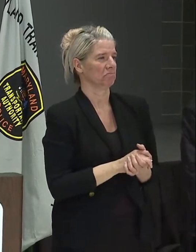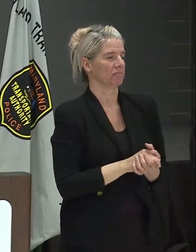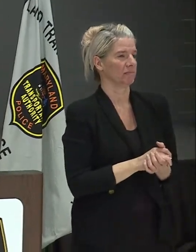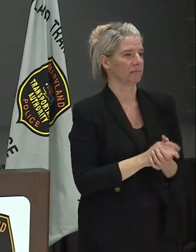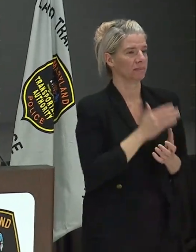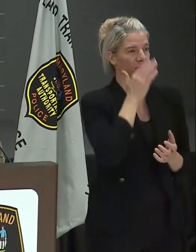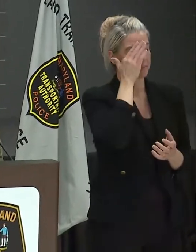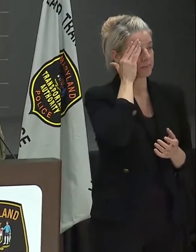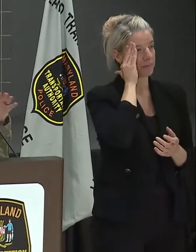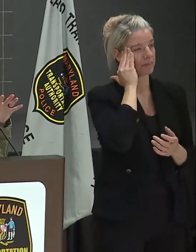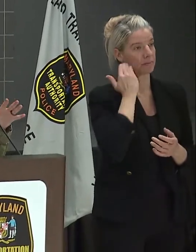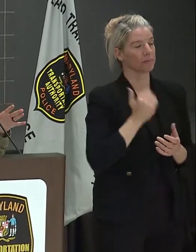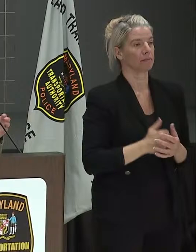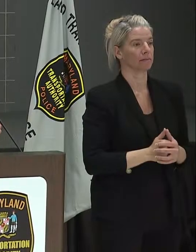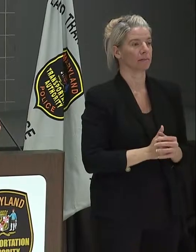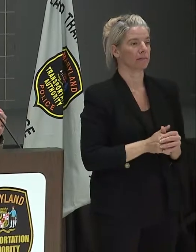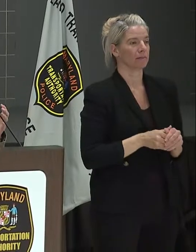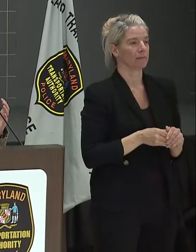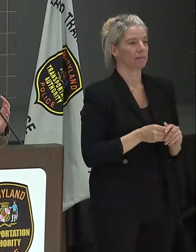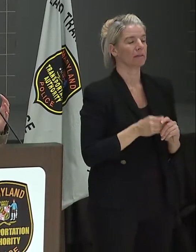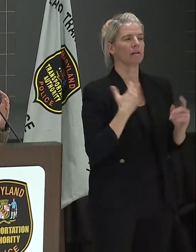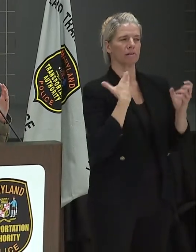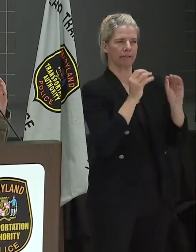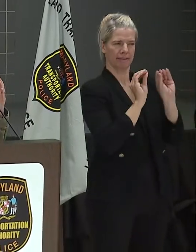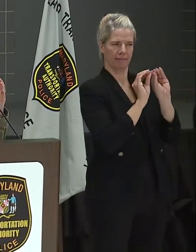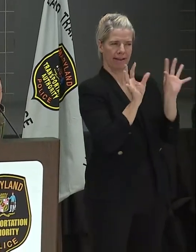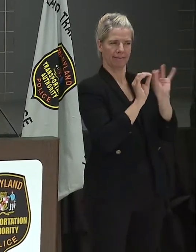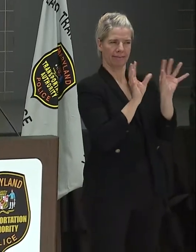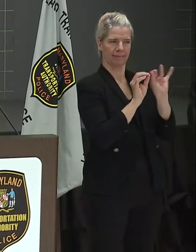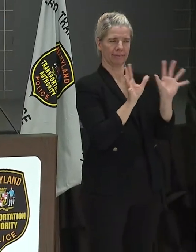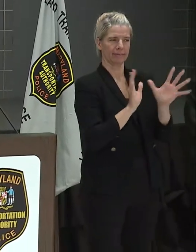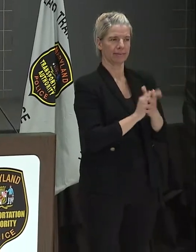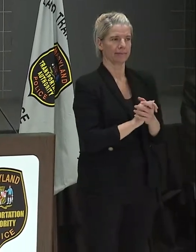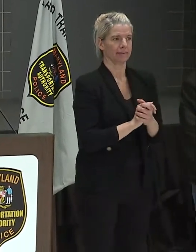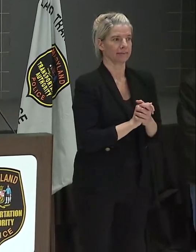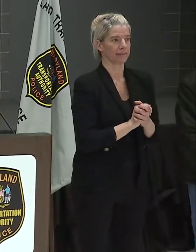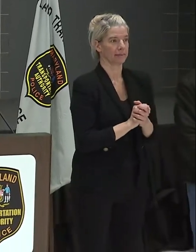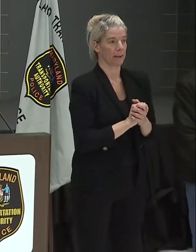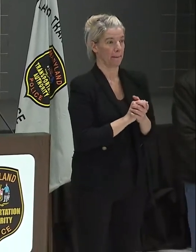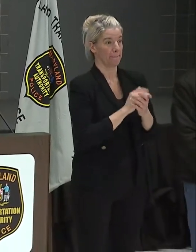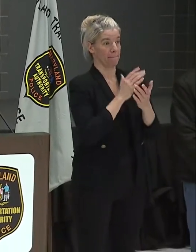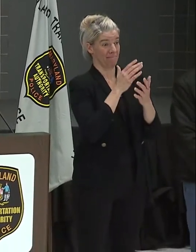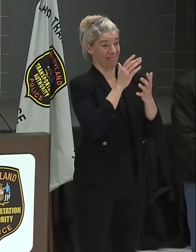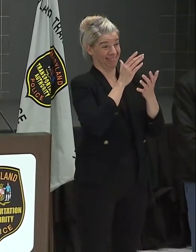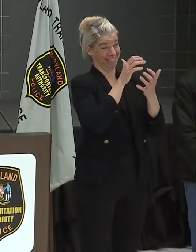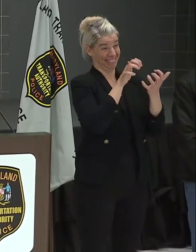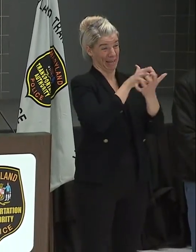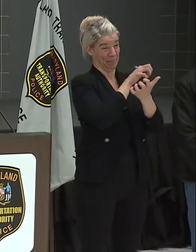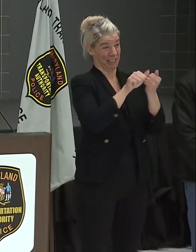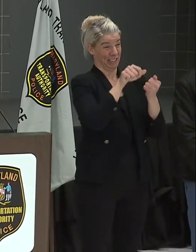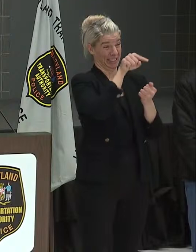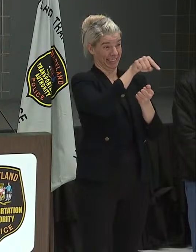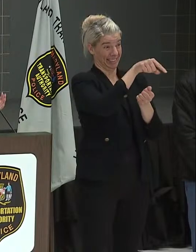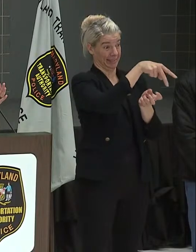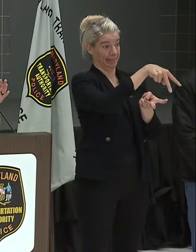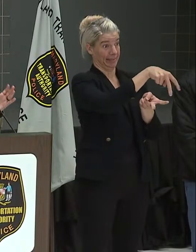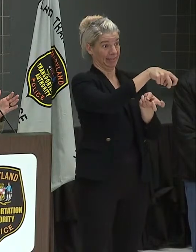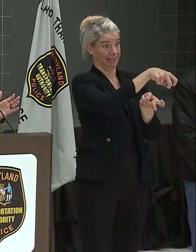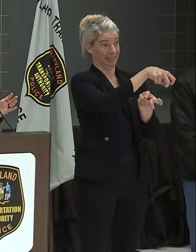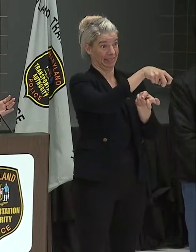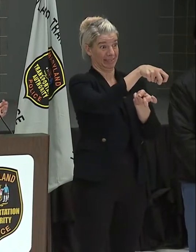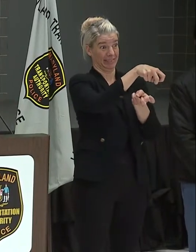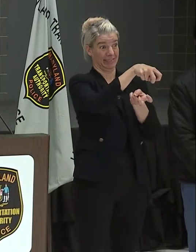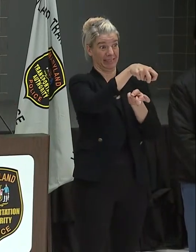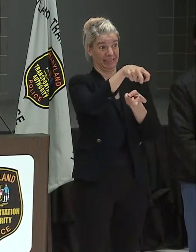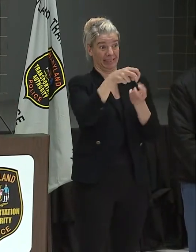Okay, so I just want to make sure we're clarifying. So the parts of the wreckage that are being rigged right now are across